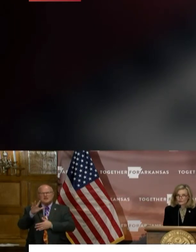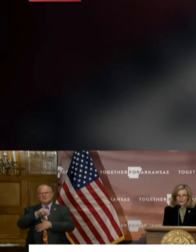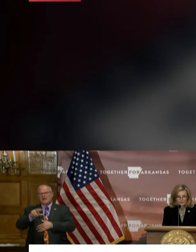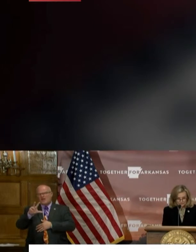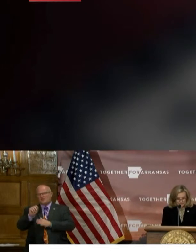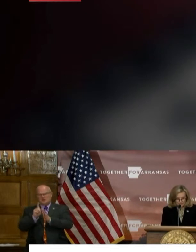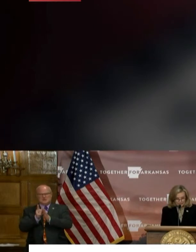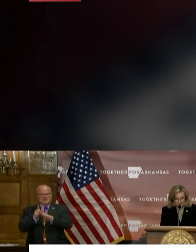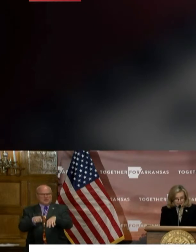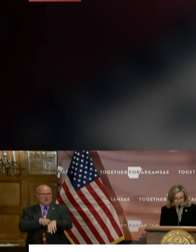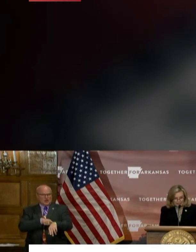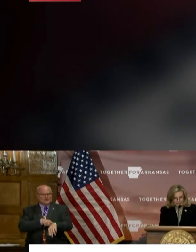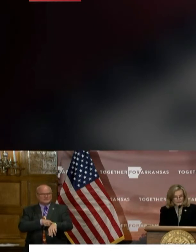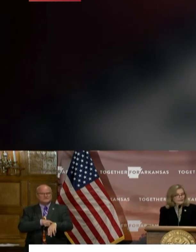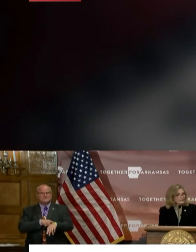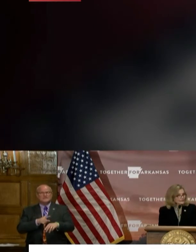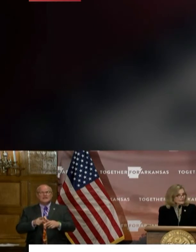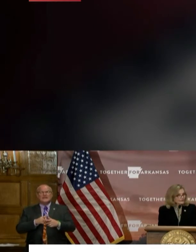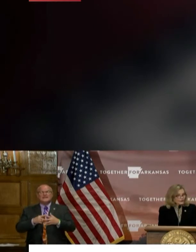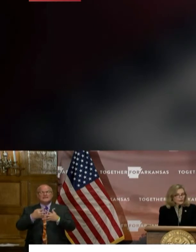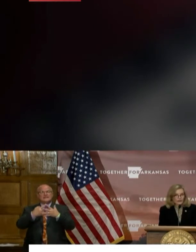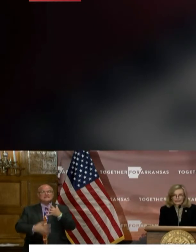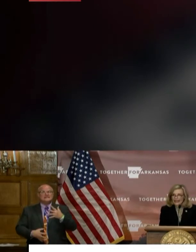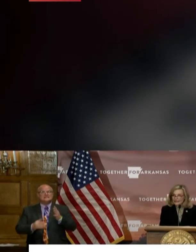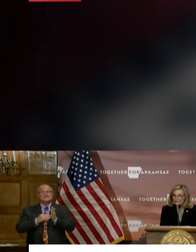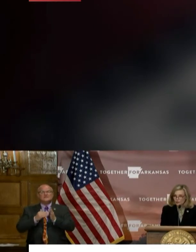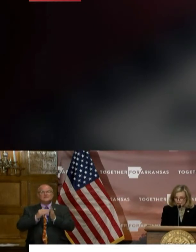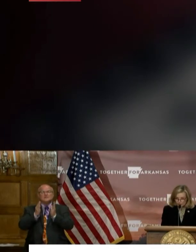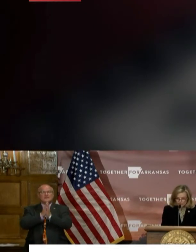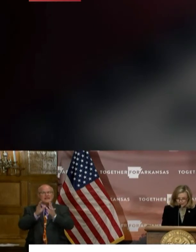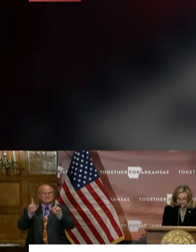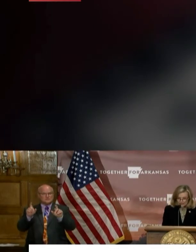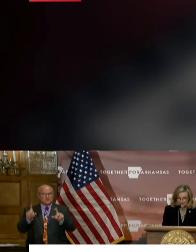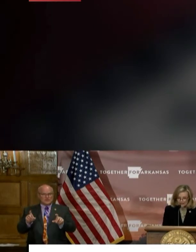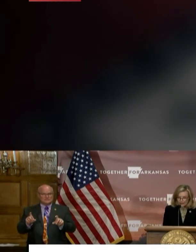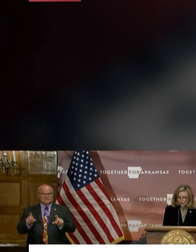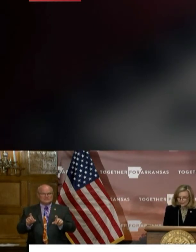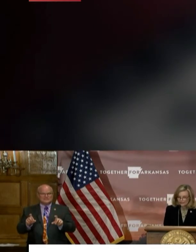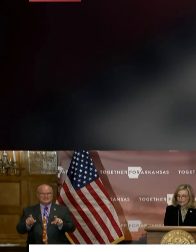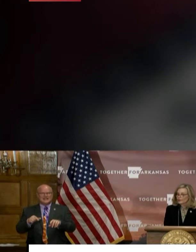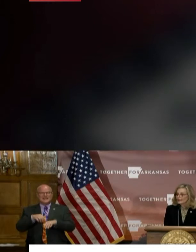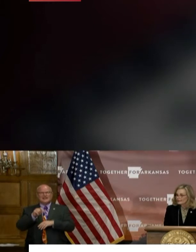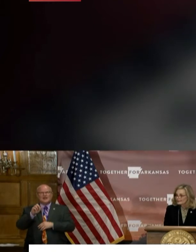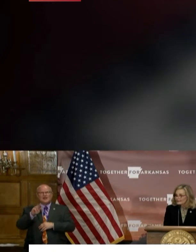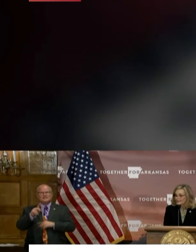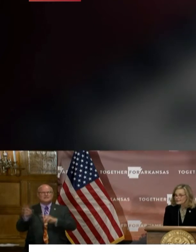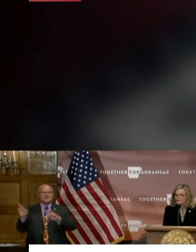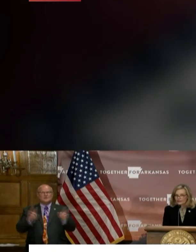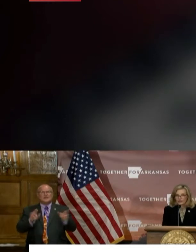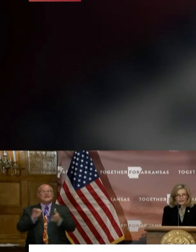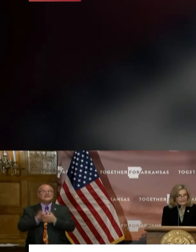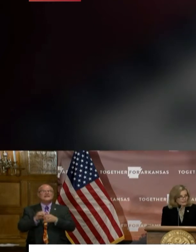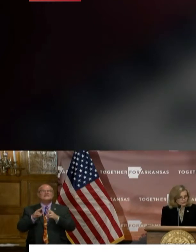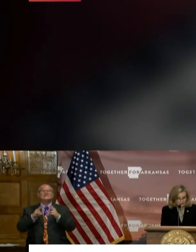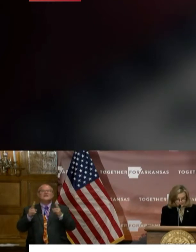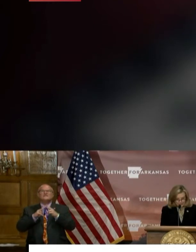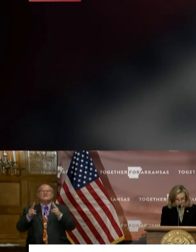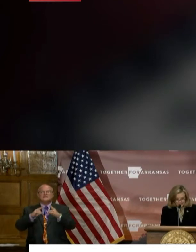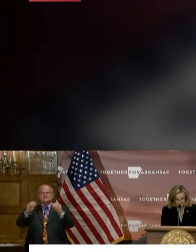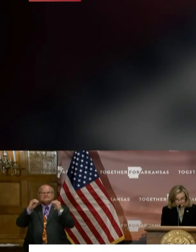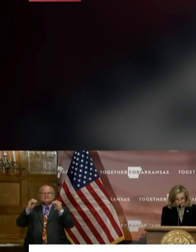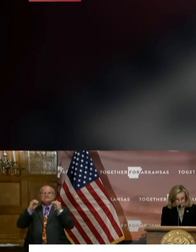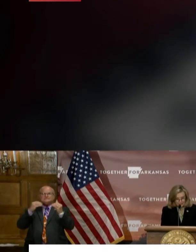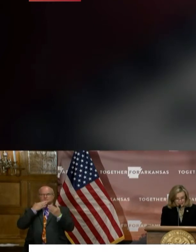minutes or so. And there's a list of frequently asked questions at Arkansas Ready that is very